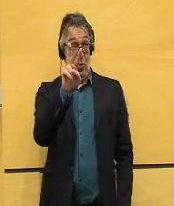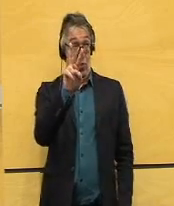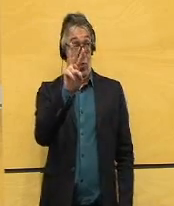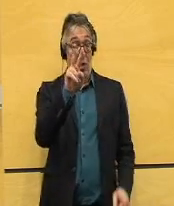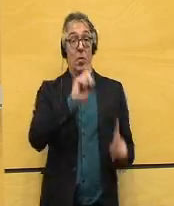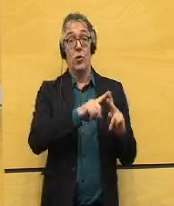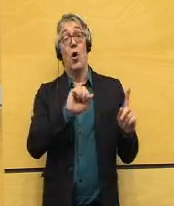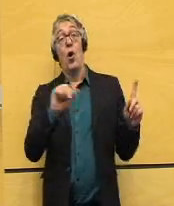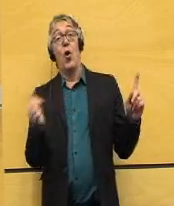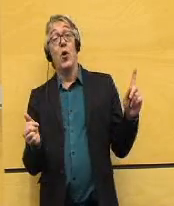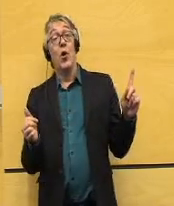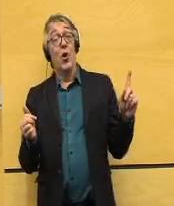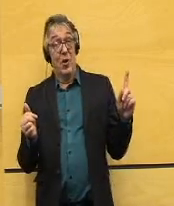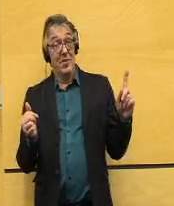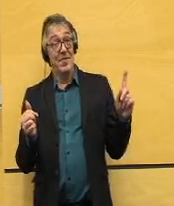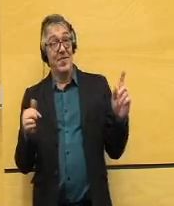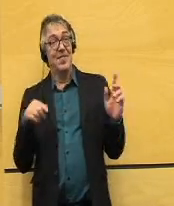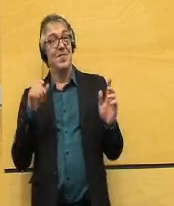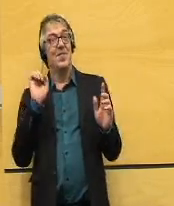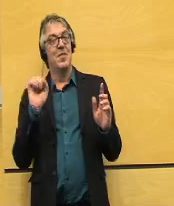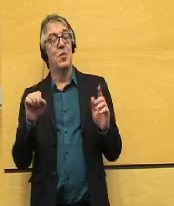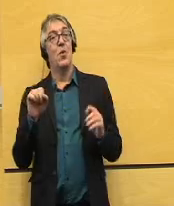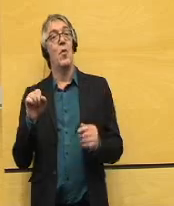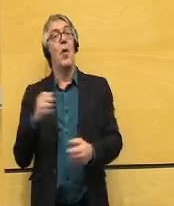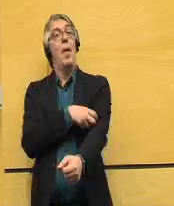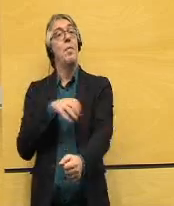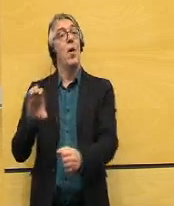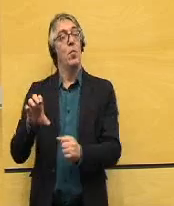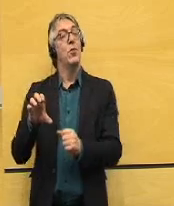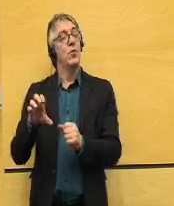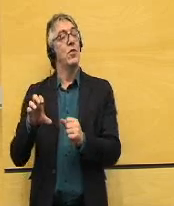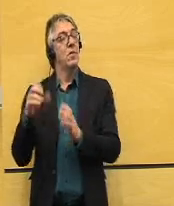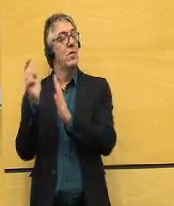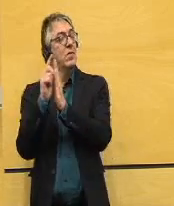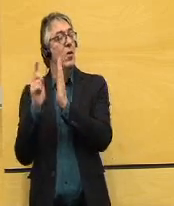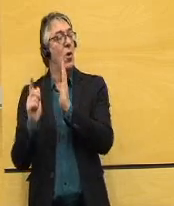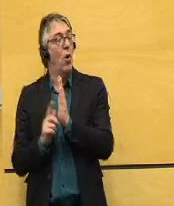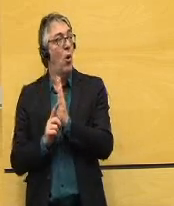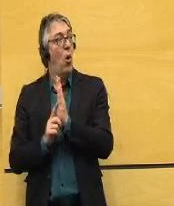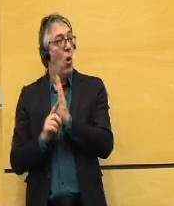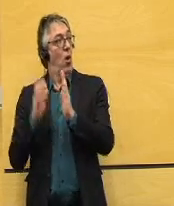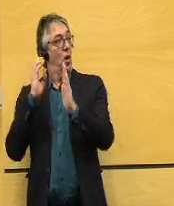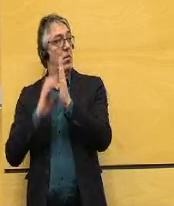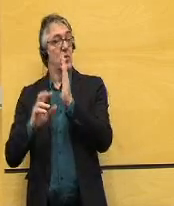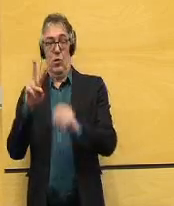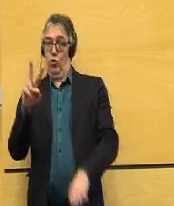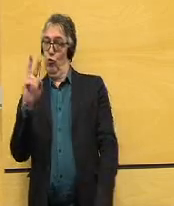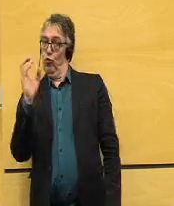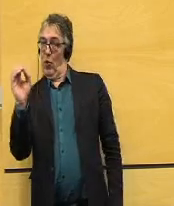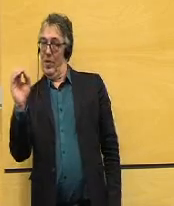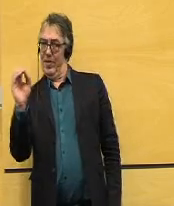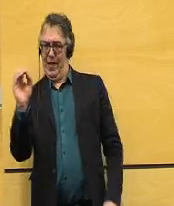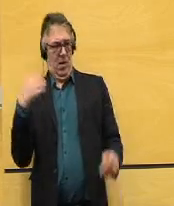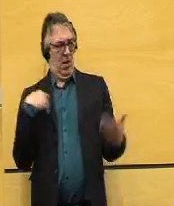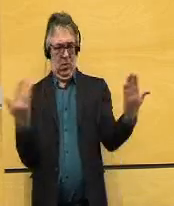which encourages participation of persons with disabilities in an inclusive society? Thank you.